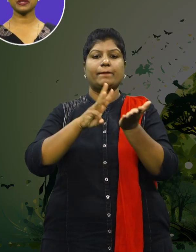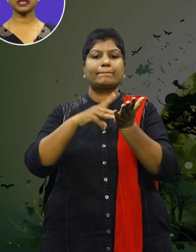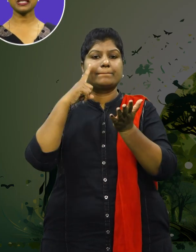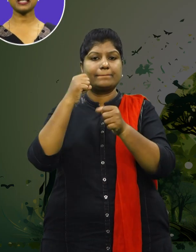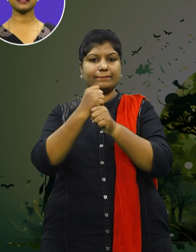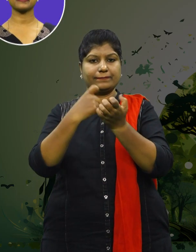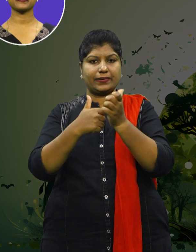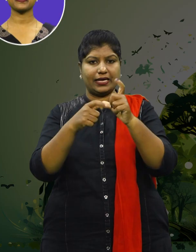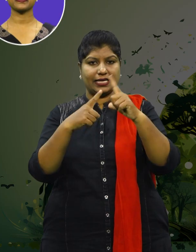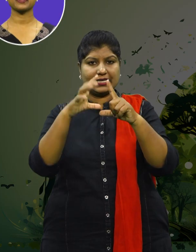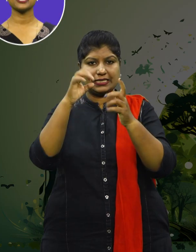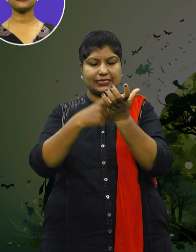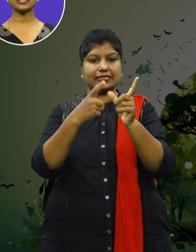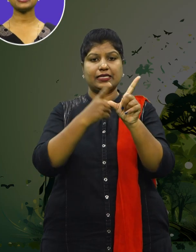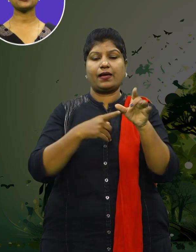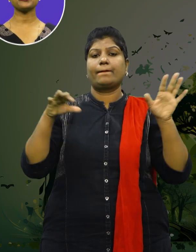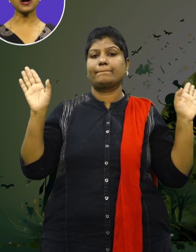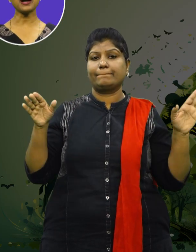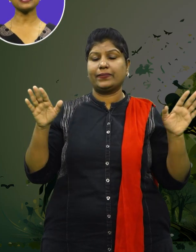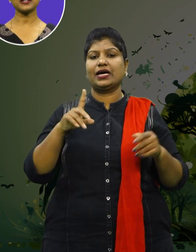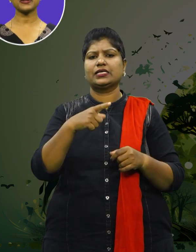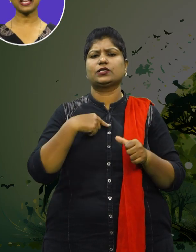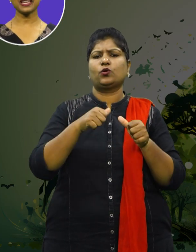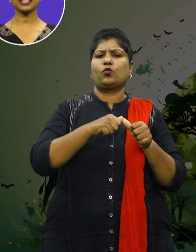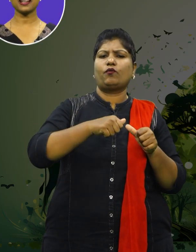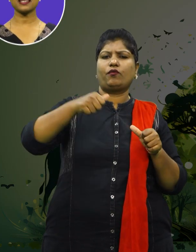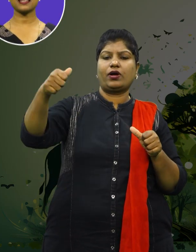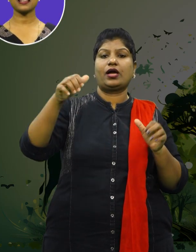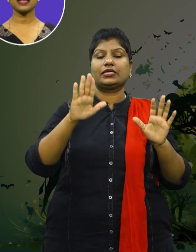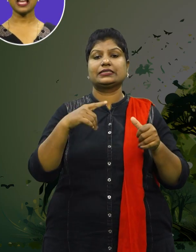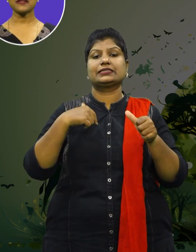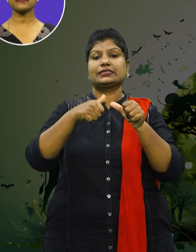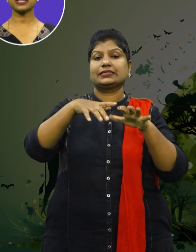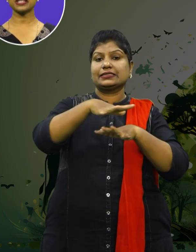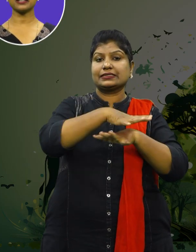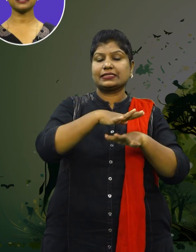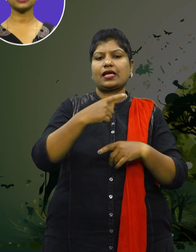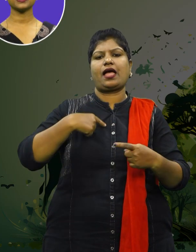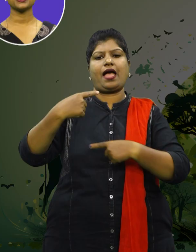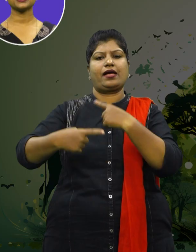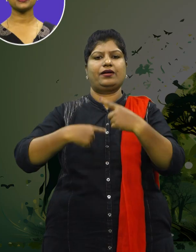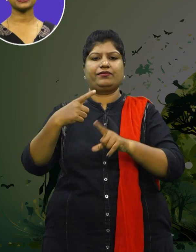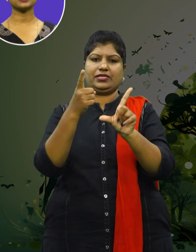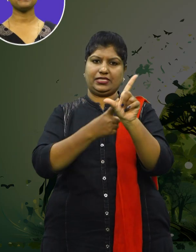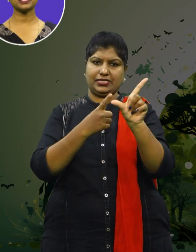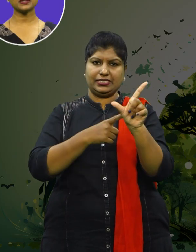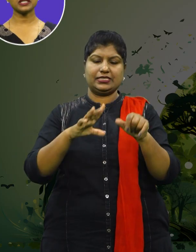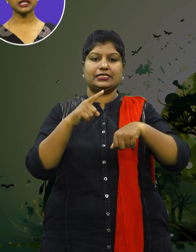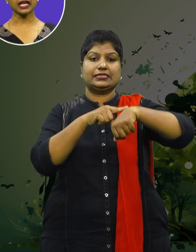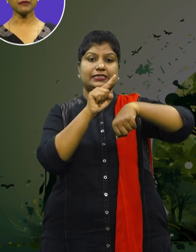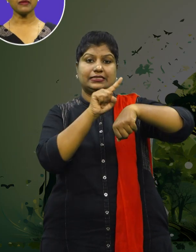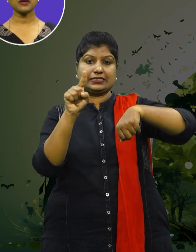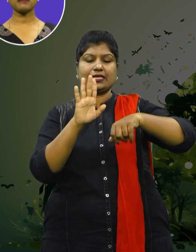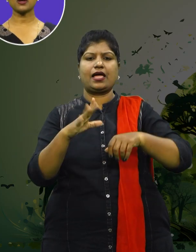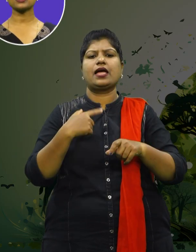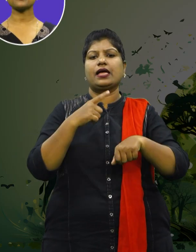Migratory birds fly to far away areas every year during a particular